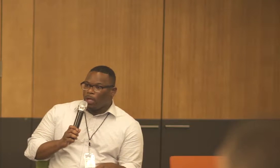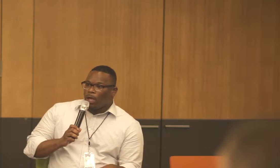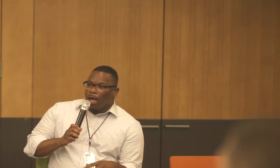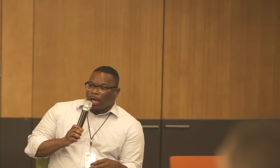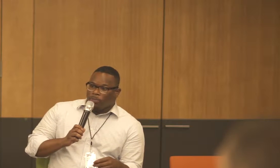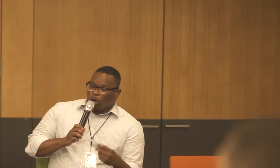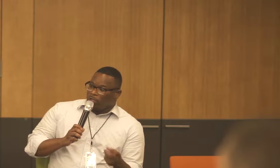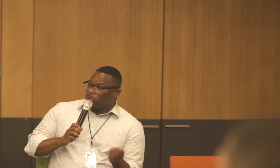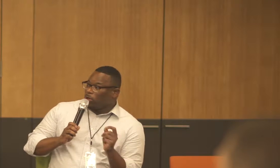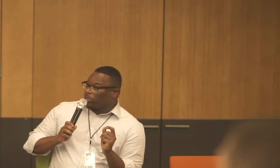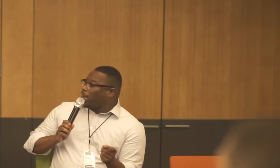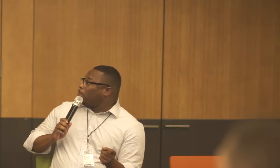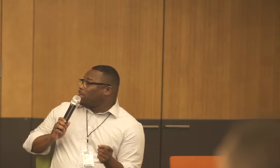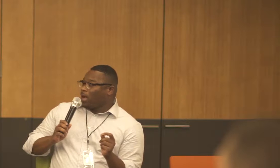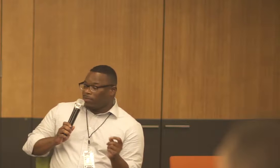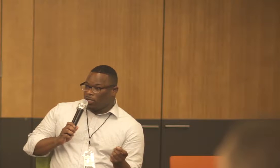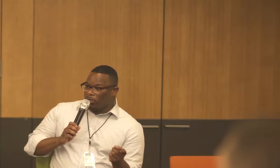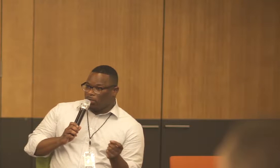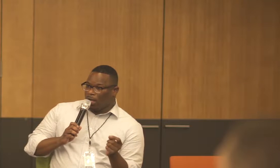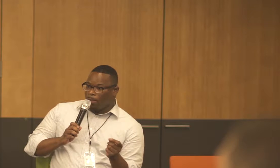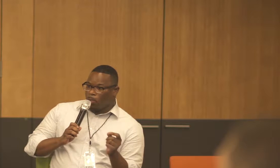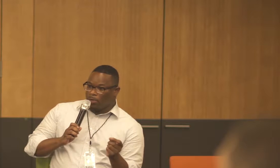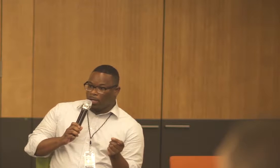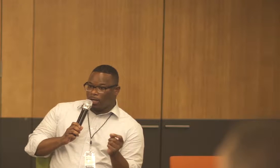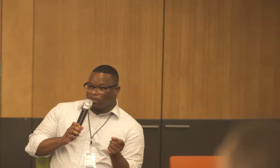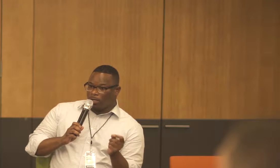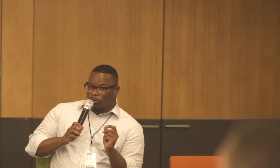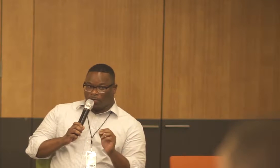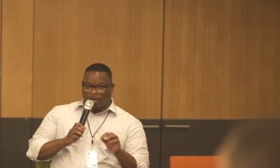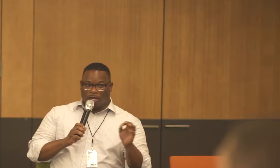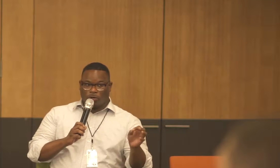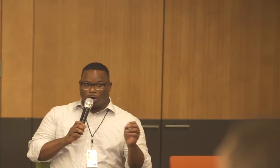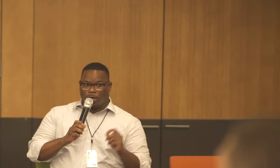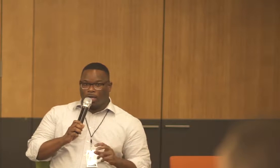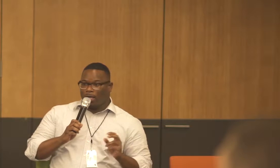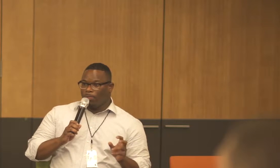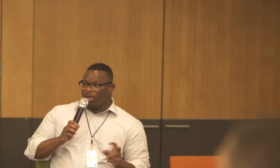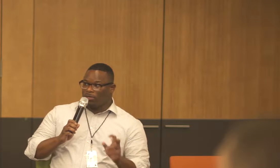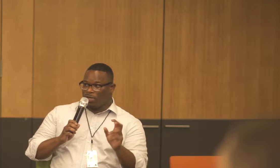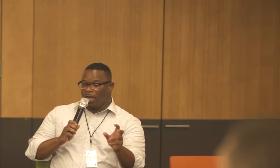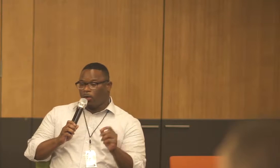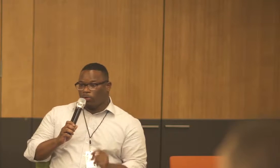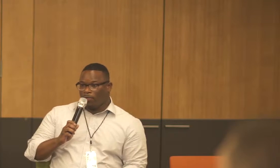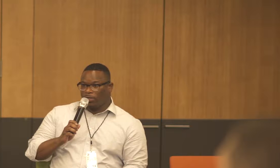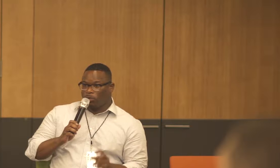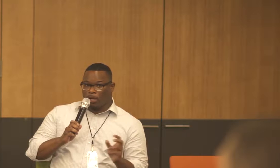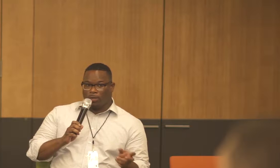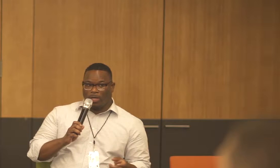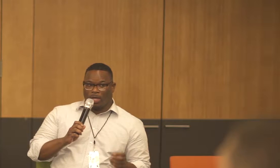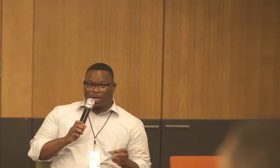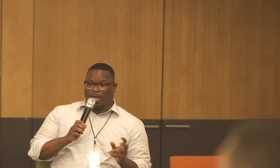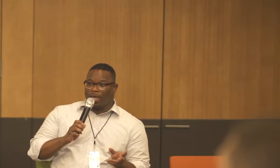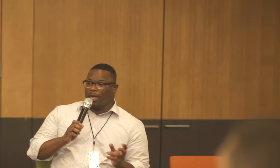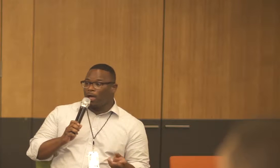lecturer. So oftentimes it starts there. We begin a conversation, whether it could be sort of in HR, it could be in the CIO's office, or it